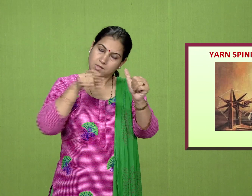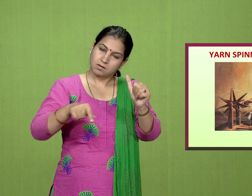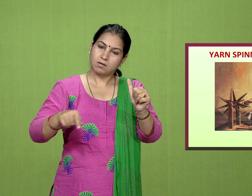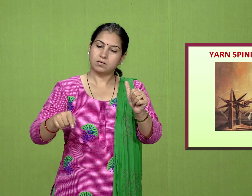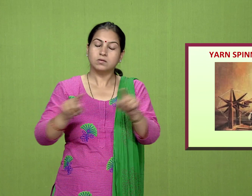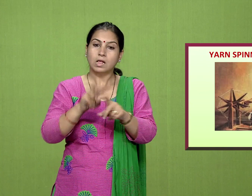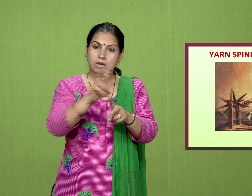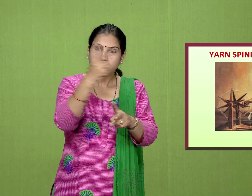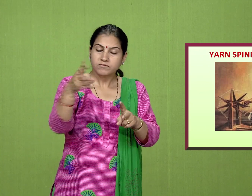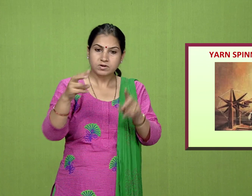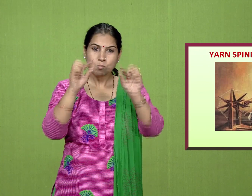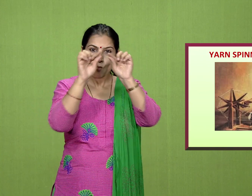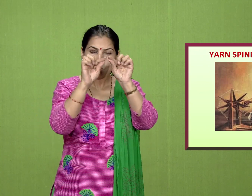different thickness.